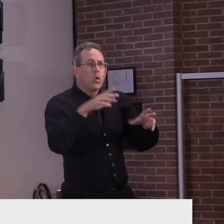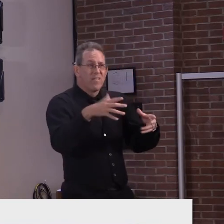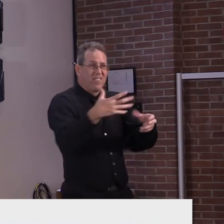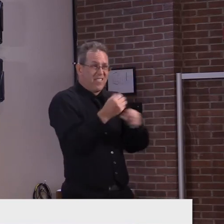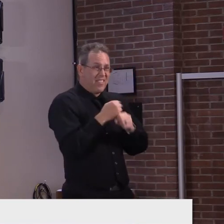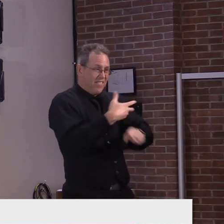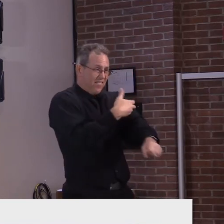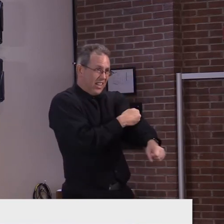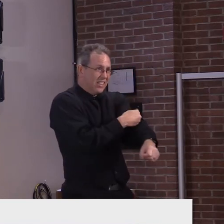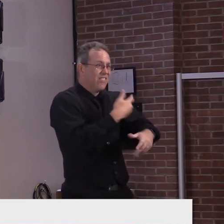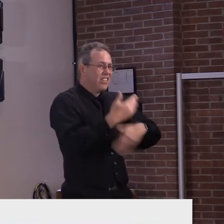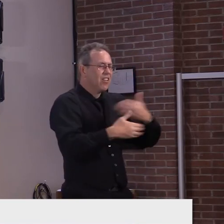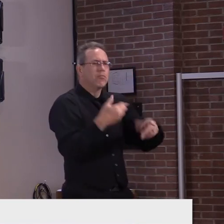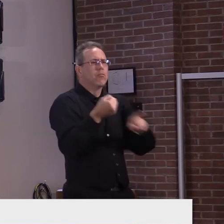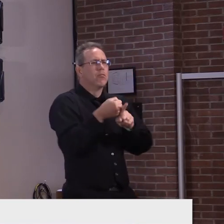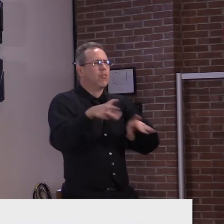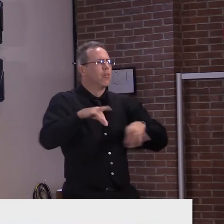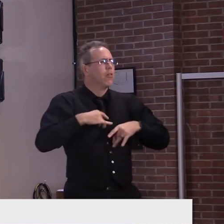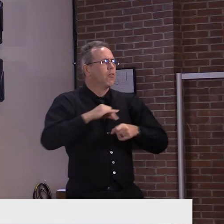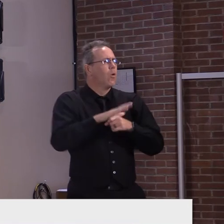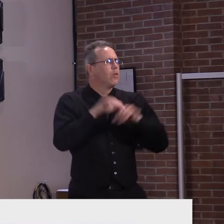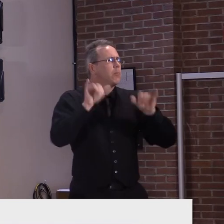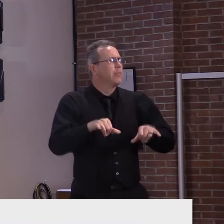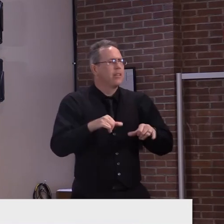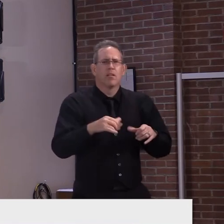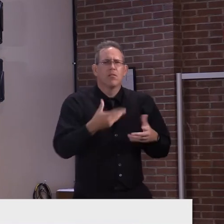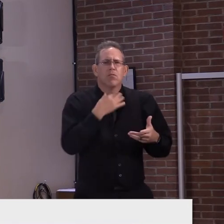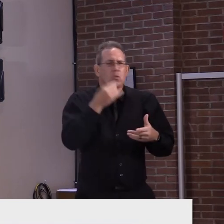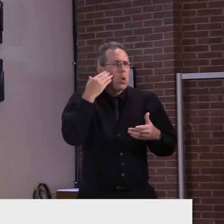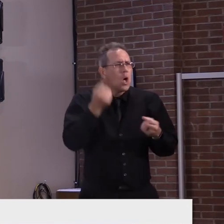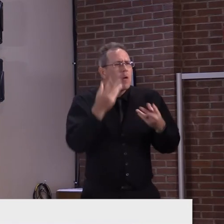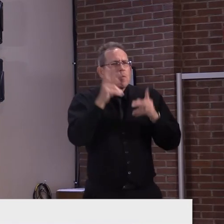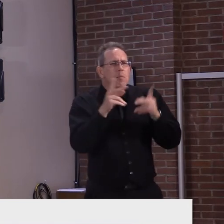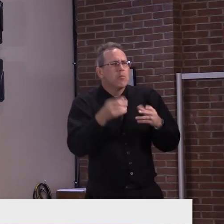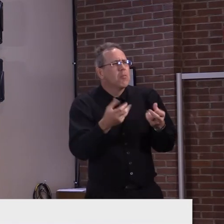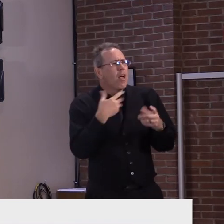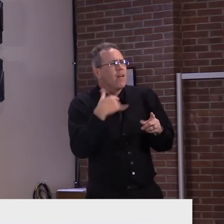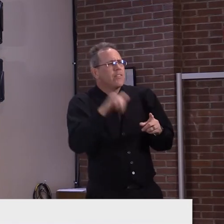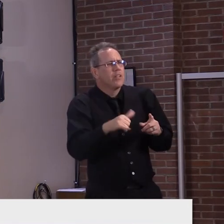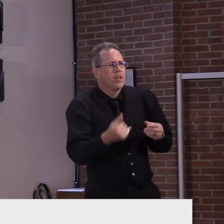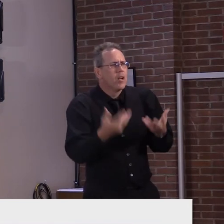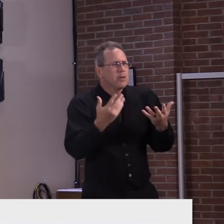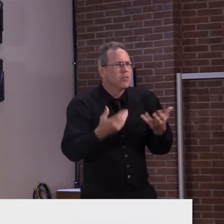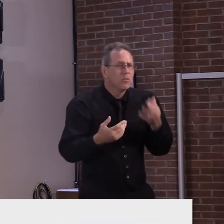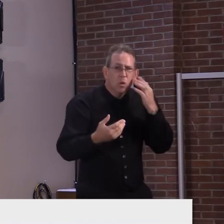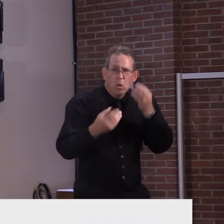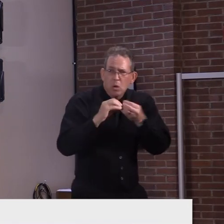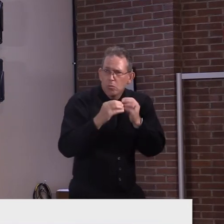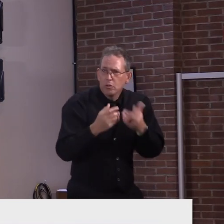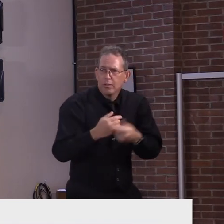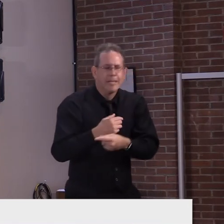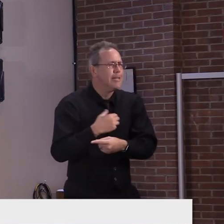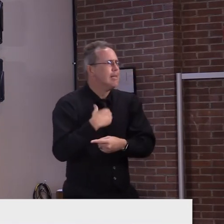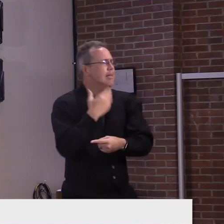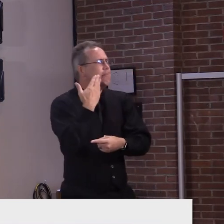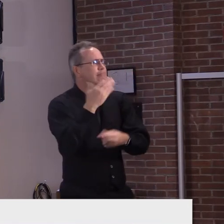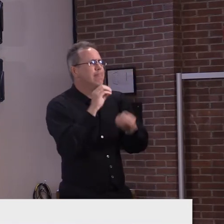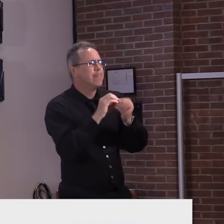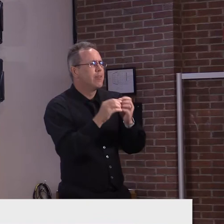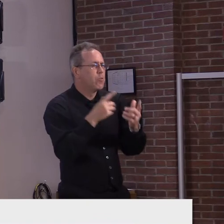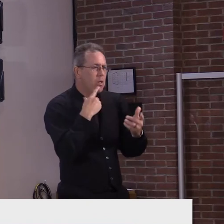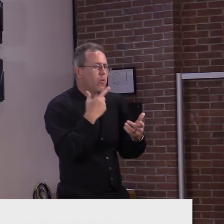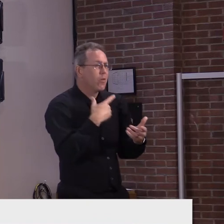The Newport facility. Yeah, I don't have those numbers in front of me, but I'll try to track them down for you.